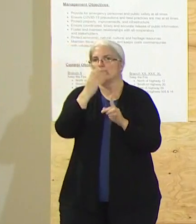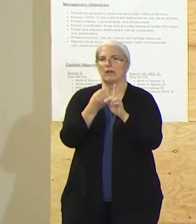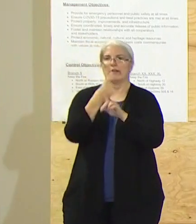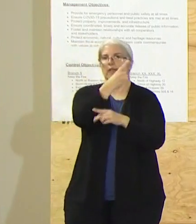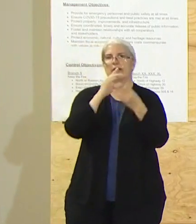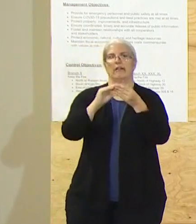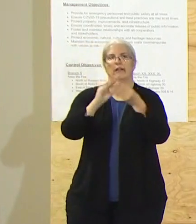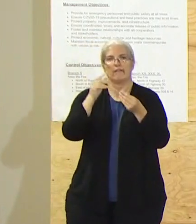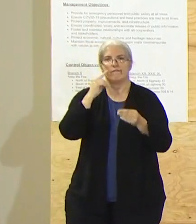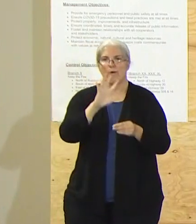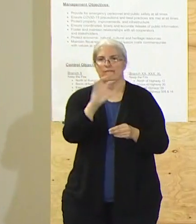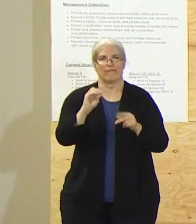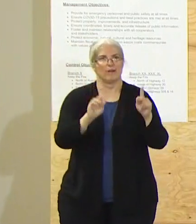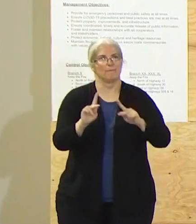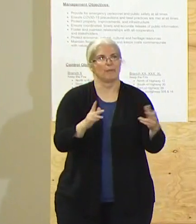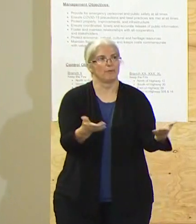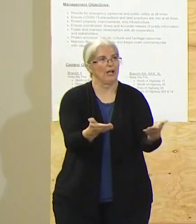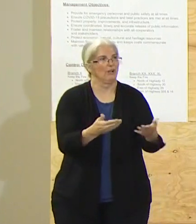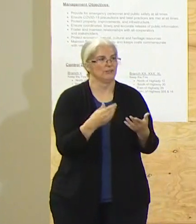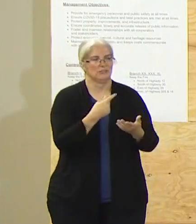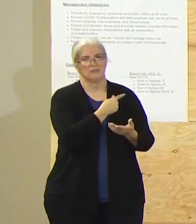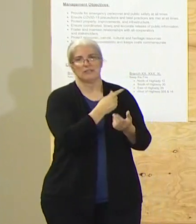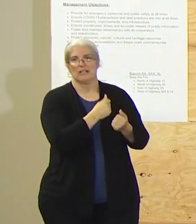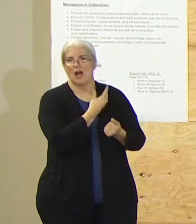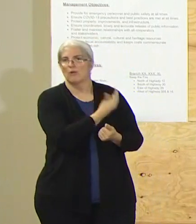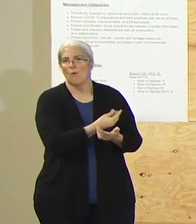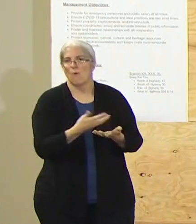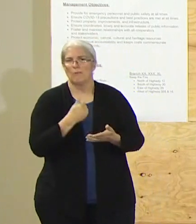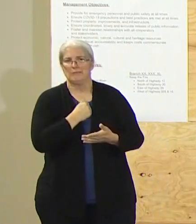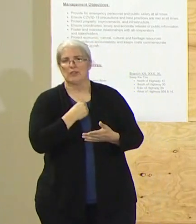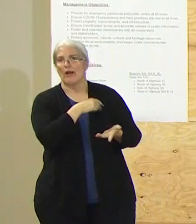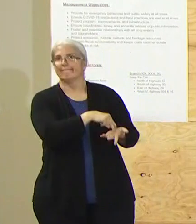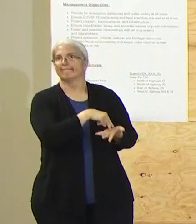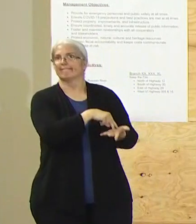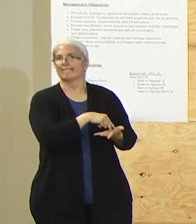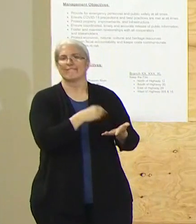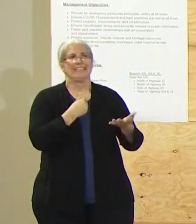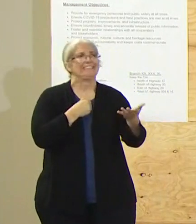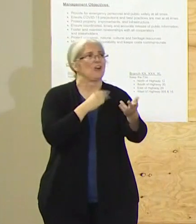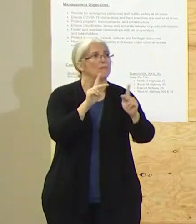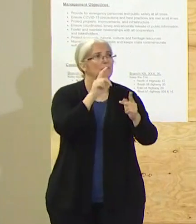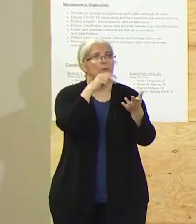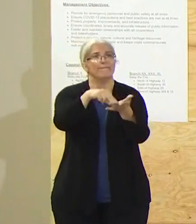this camera, and I feel for you. But let me just quickly update you. We had